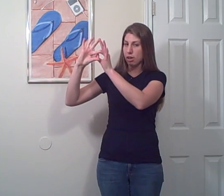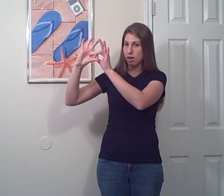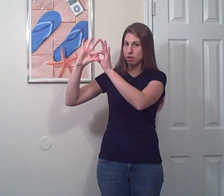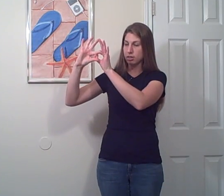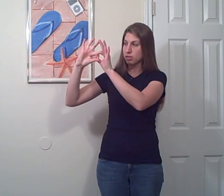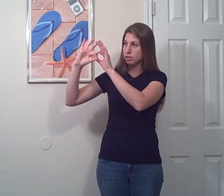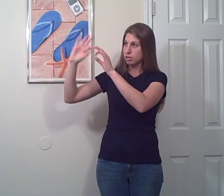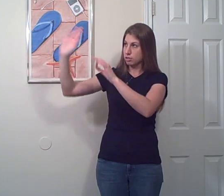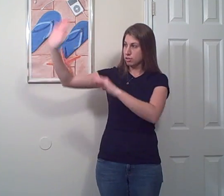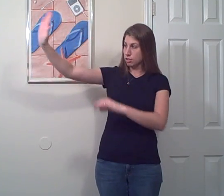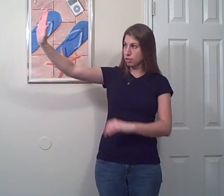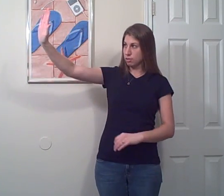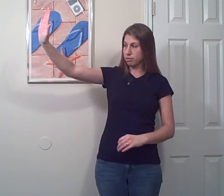belong to you